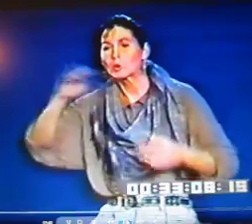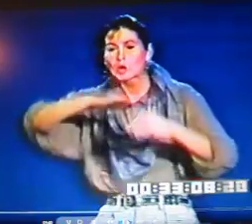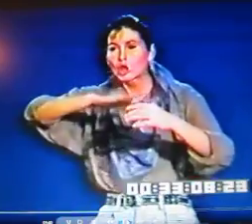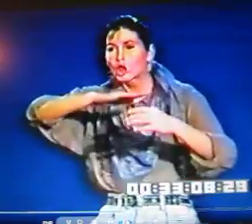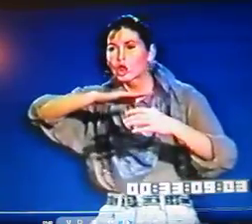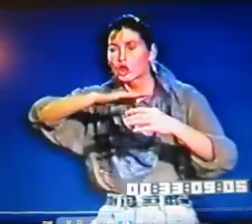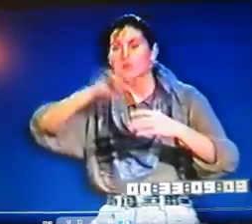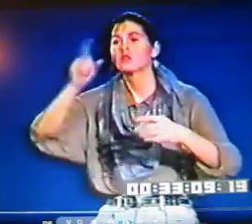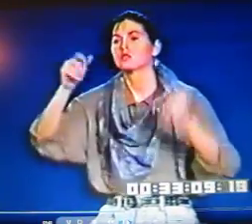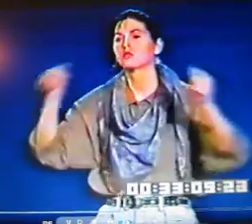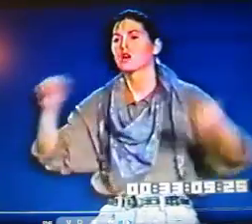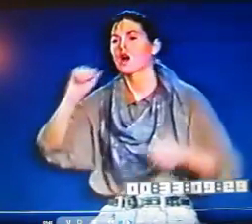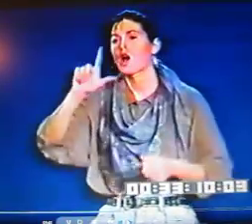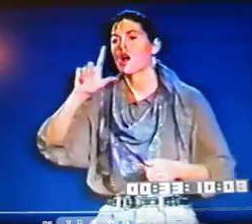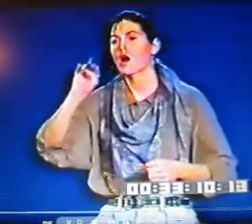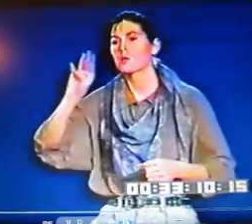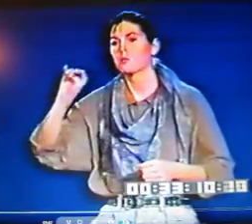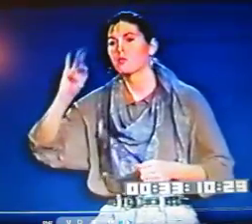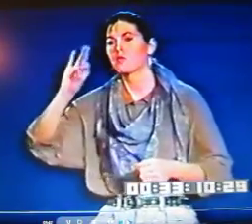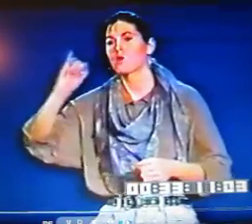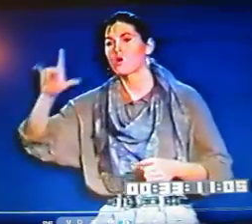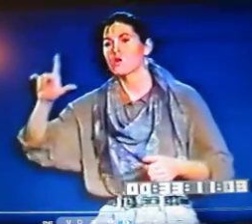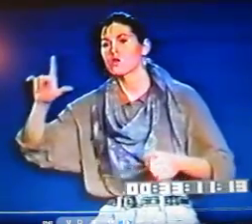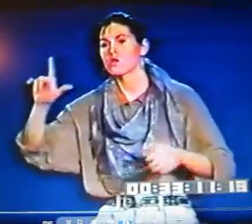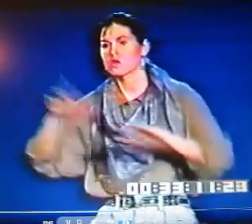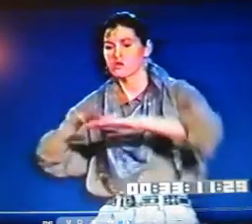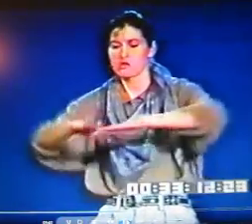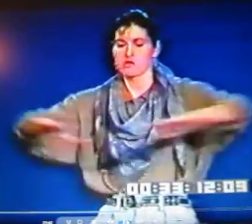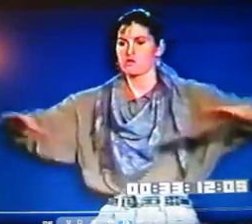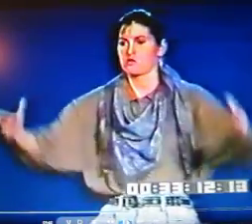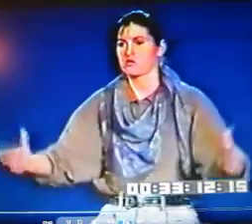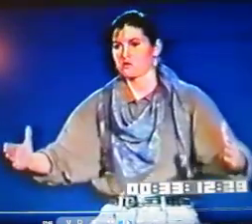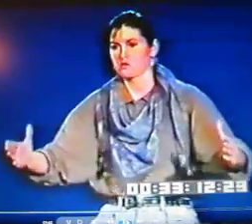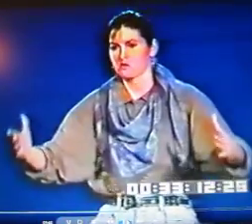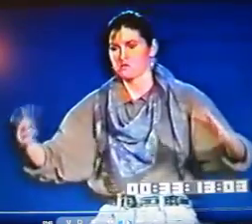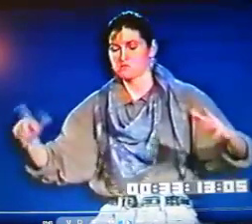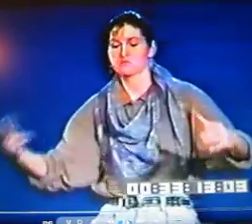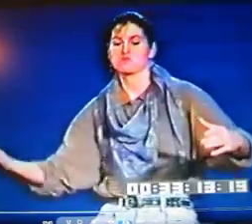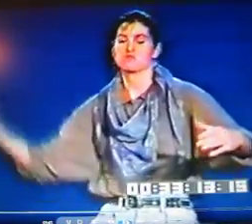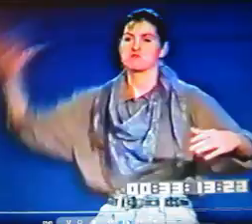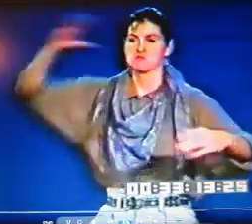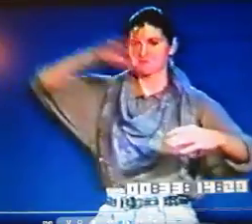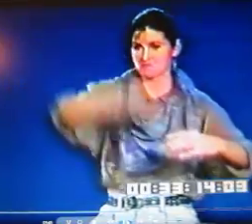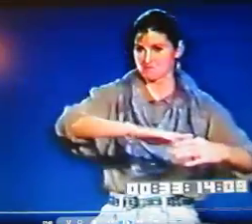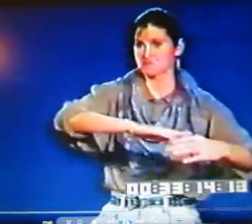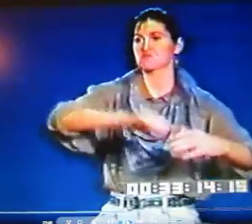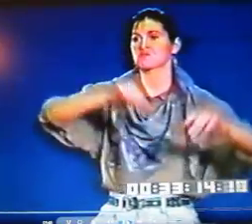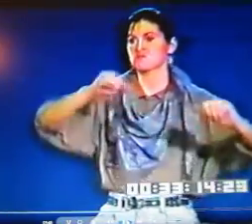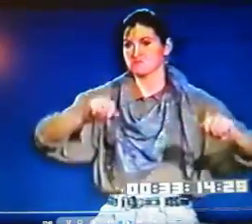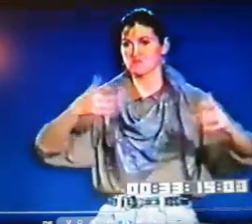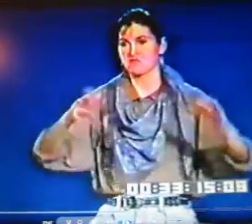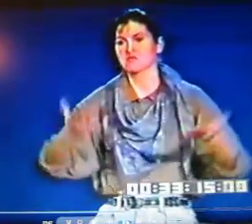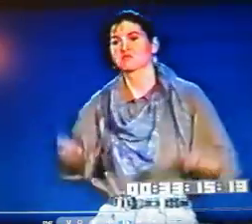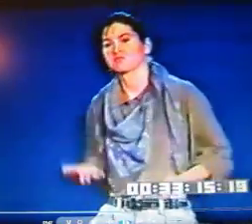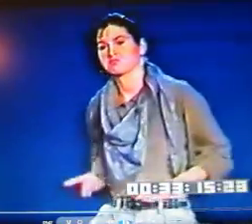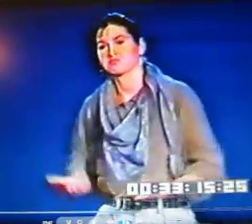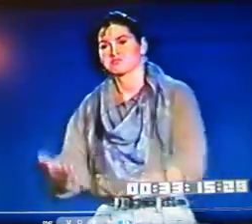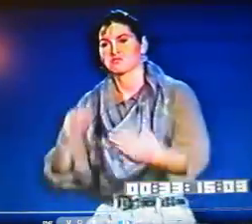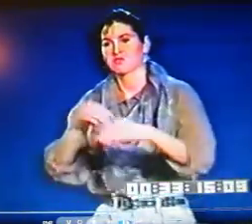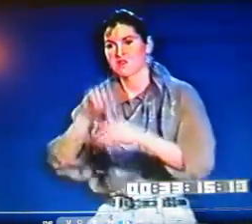So we put the fish on the net in the pan and we cover it. We kind of want to keep it a little bit loose. You can use aluminum foil to cover